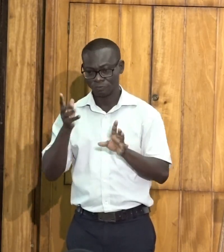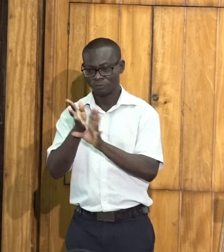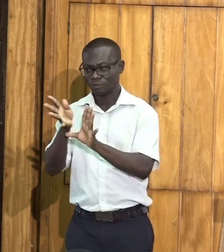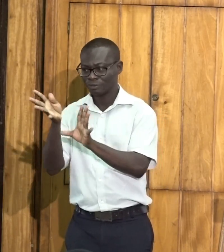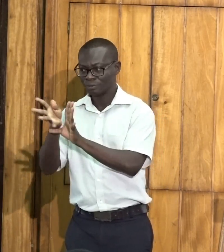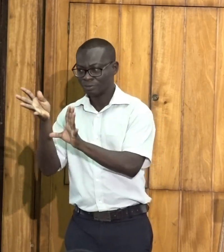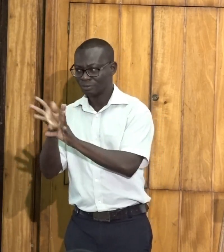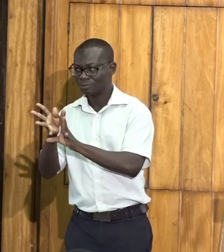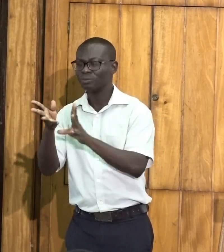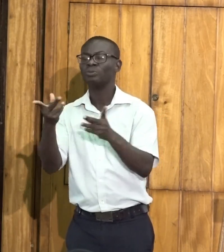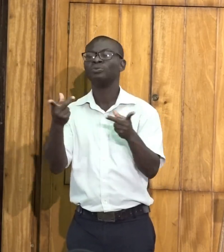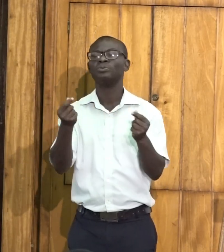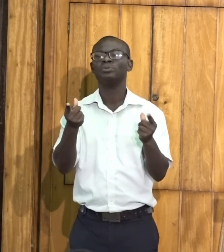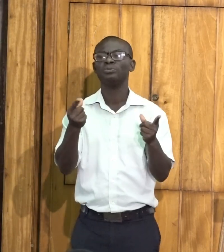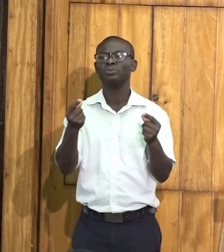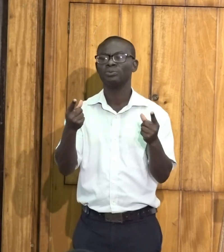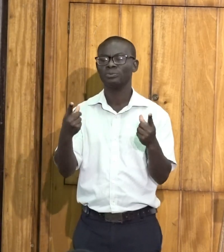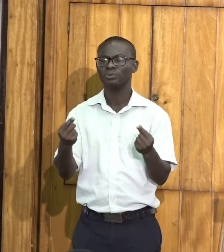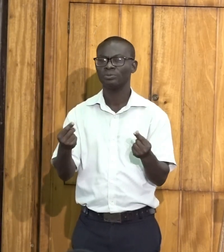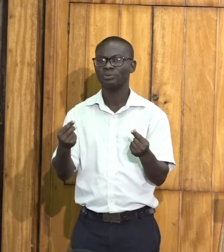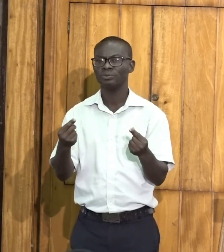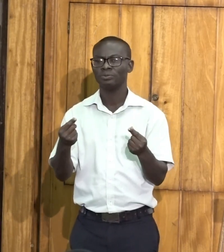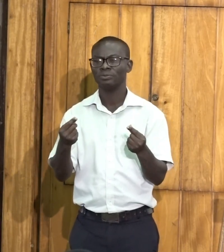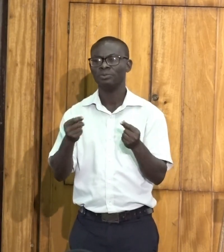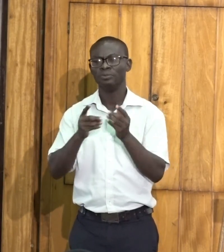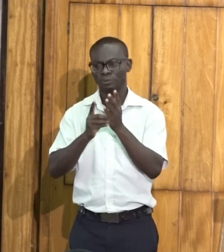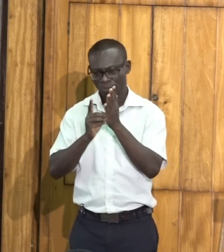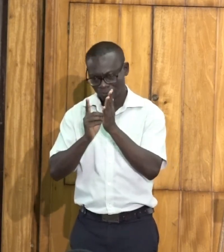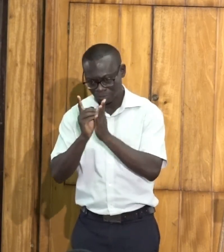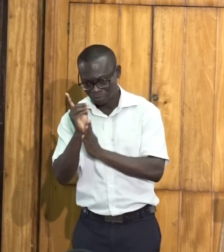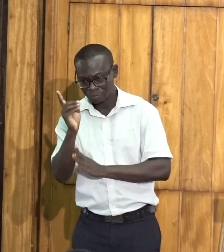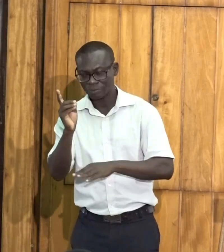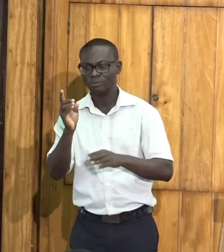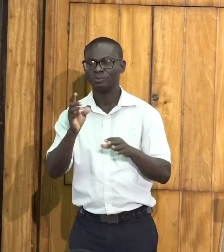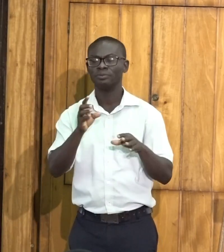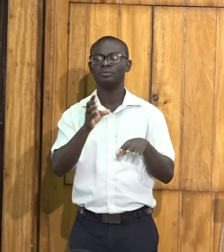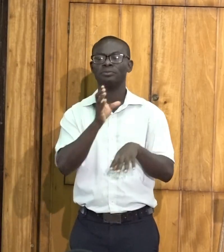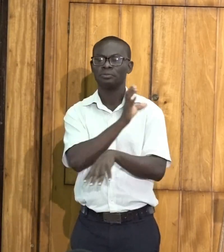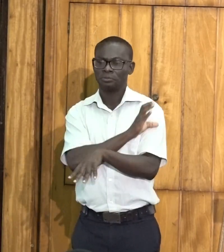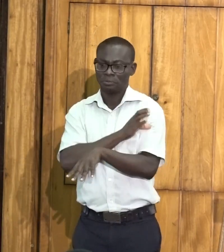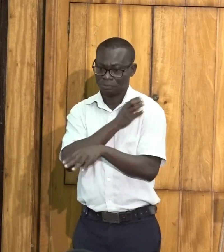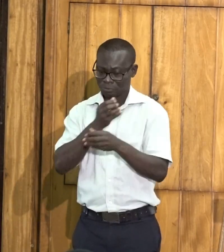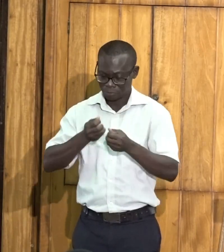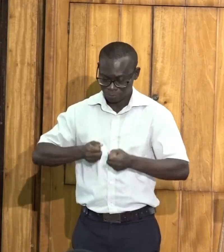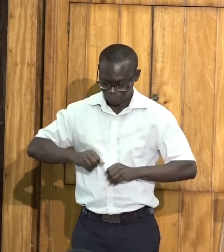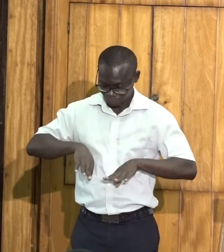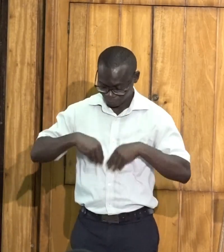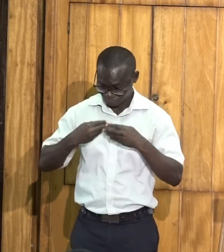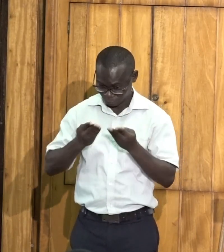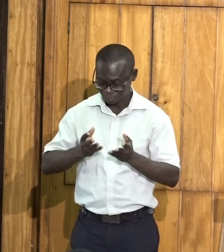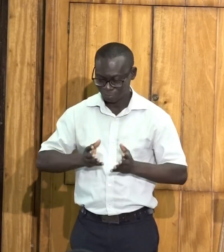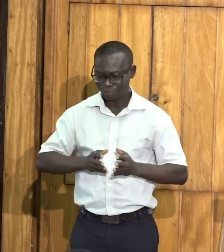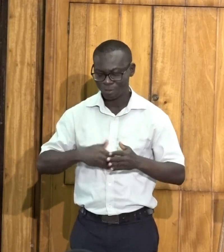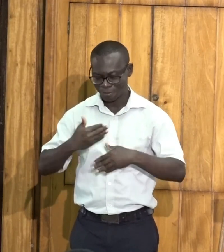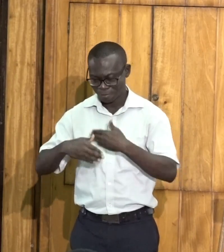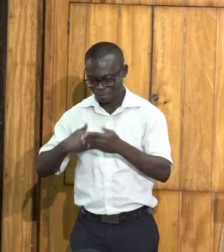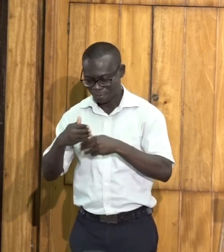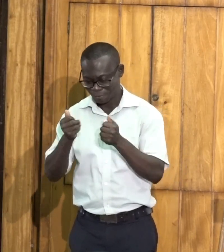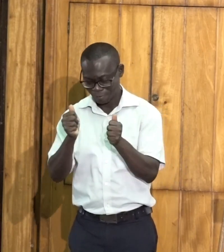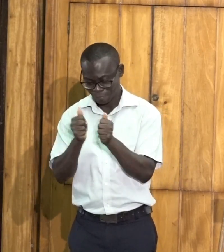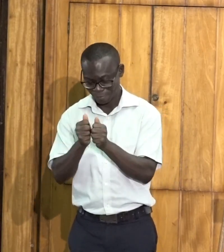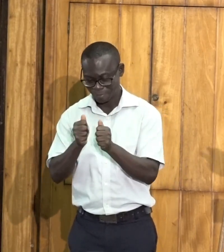what did we need to do to modify these clinic flows and make them better for